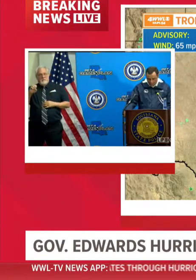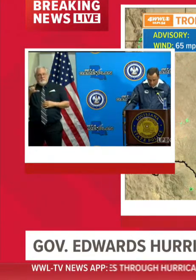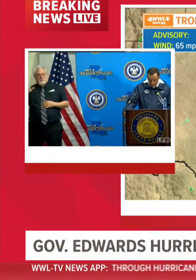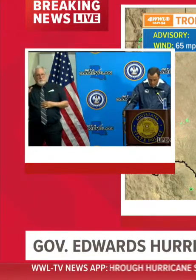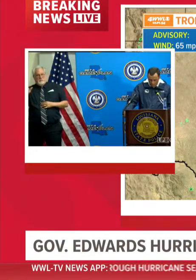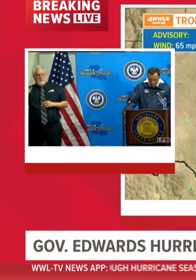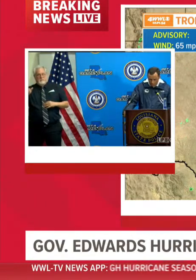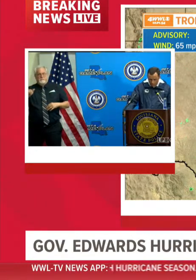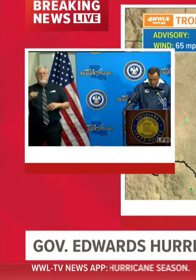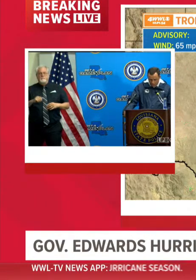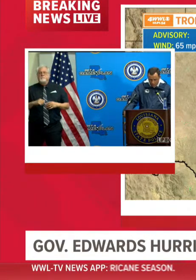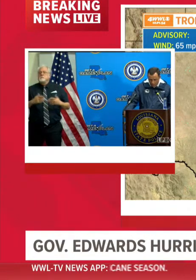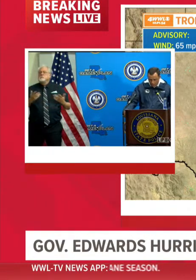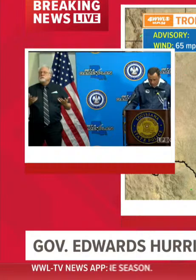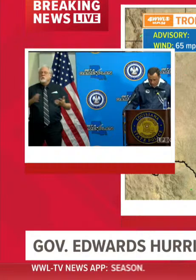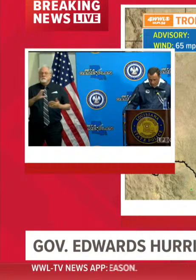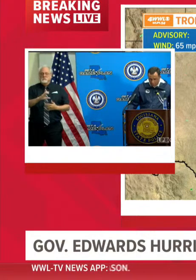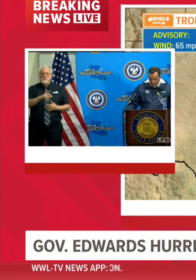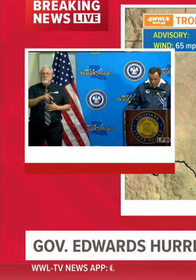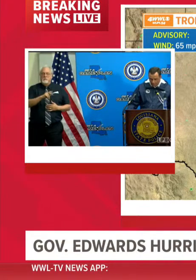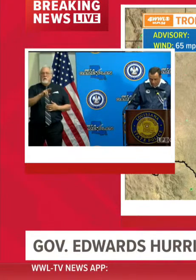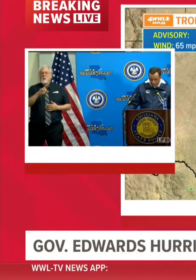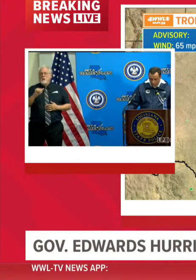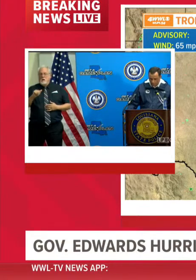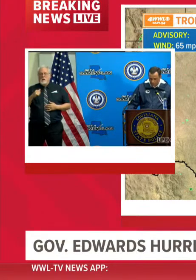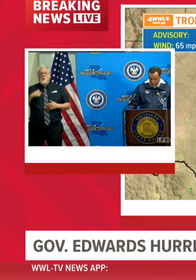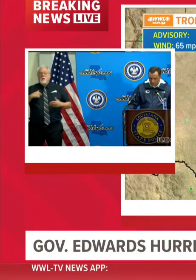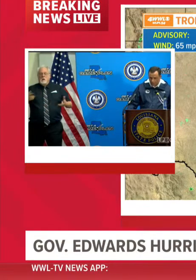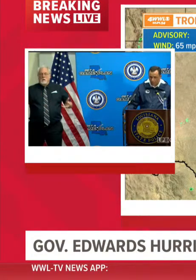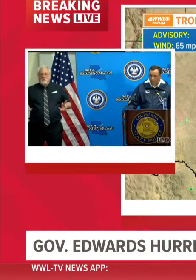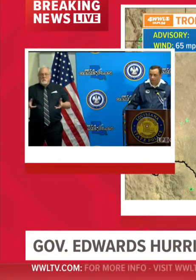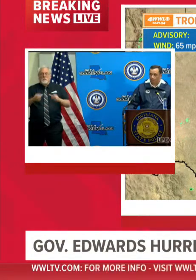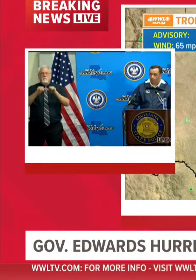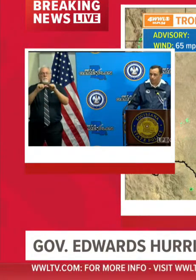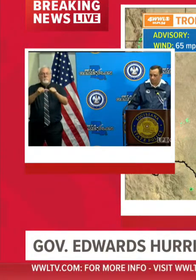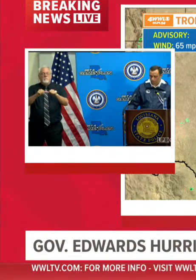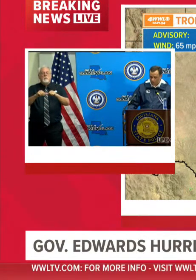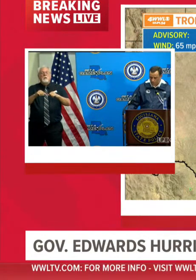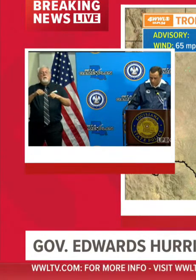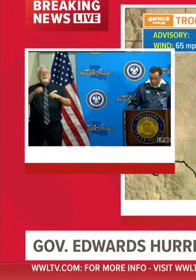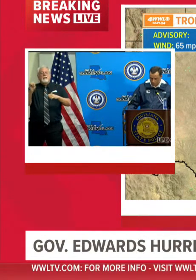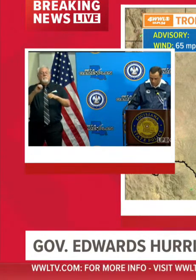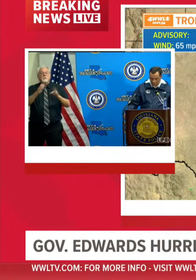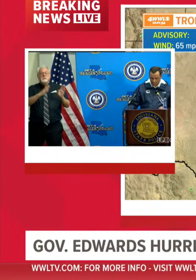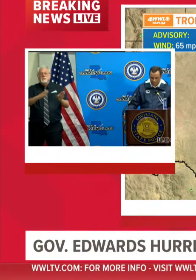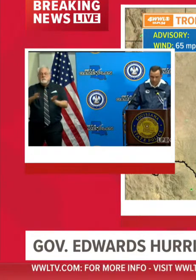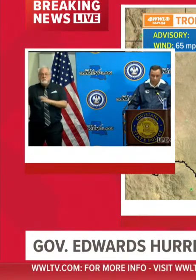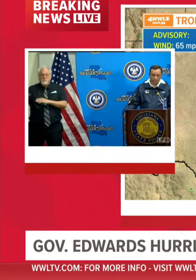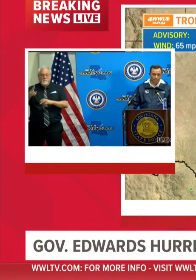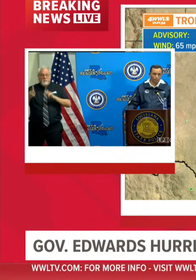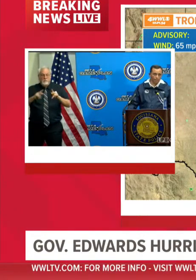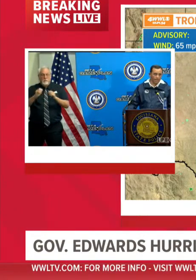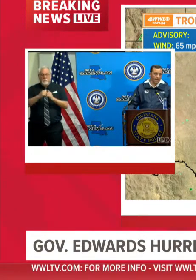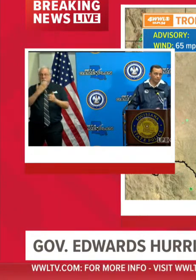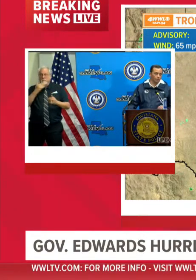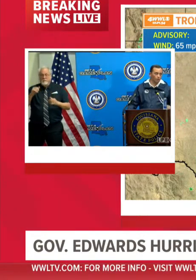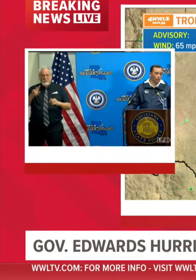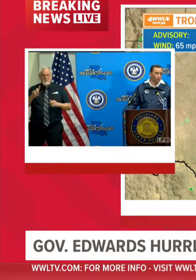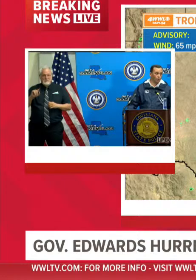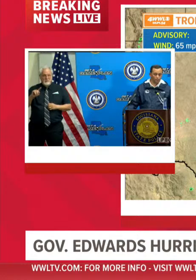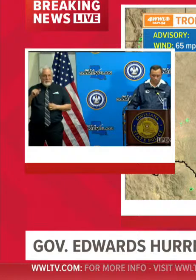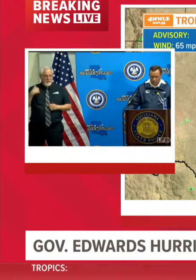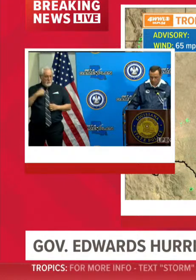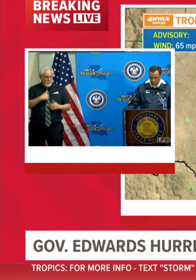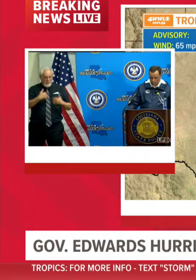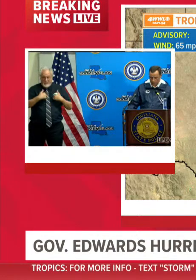Louisiana. So at CPRA, we continue to provide the coastal parishes emergency operation personnel with the best available data that we have